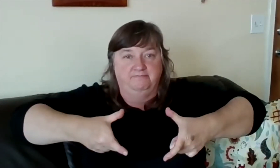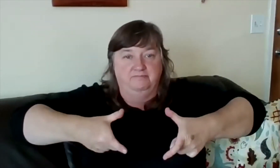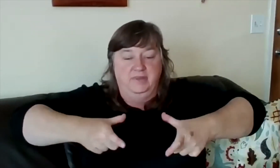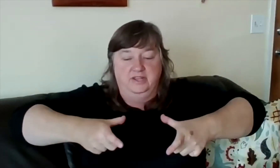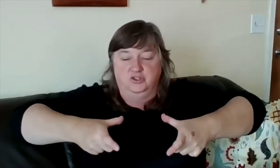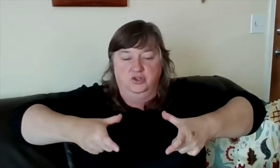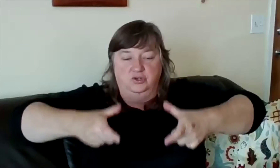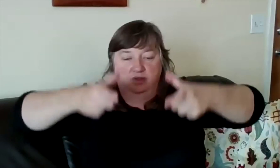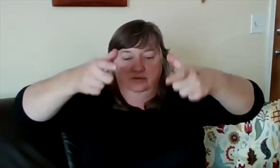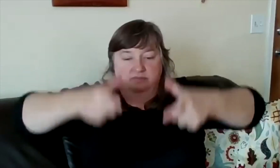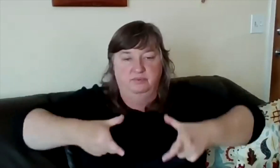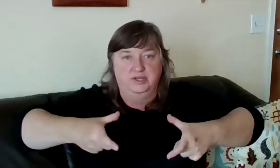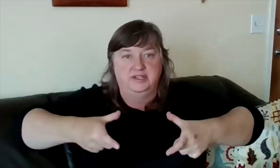Make a circle, put it down.